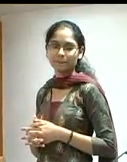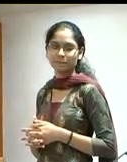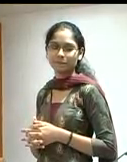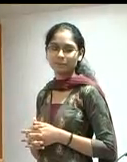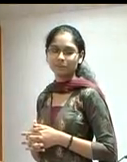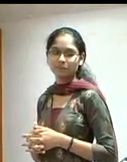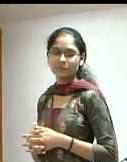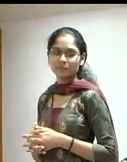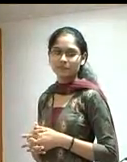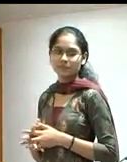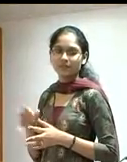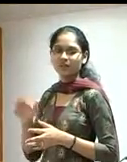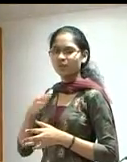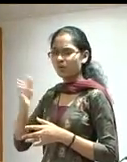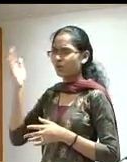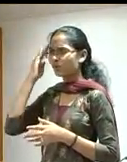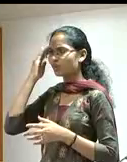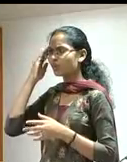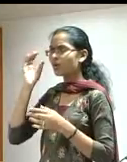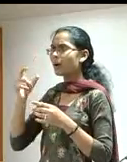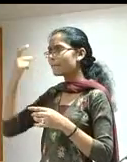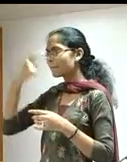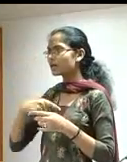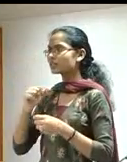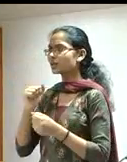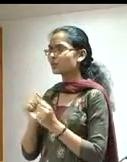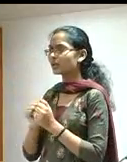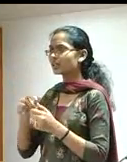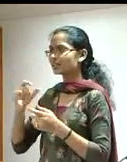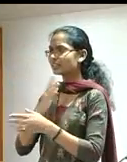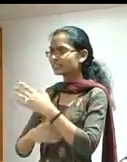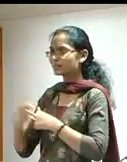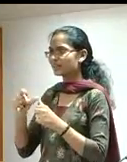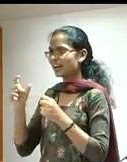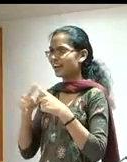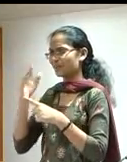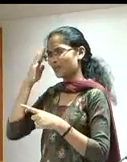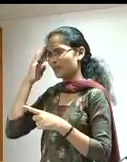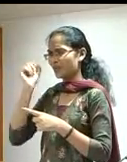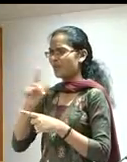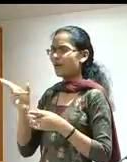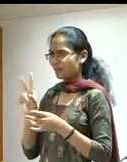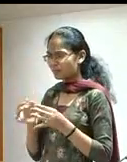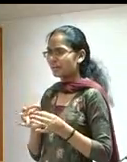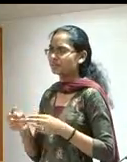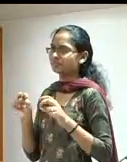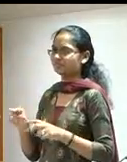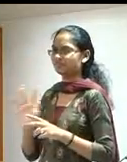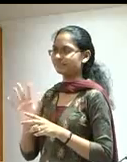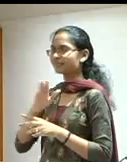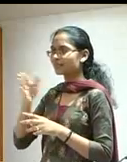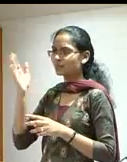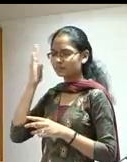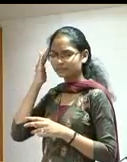We all know about the Persons with Disabilities Act. I will not say much about it. The 3% quota is very important in terms of an enabling